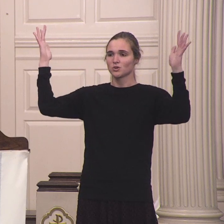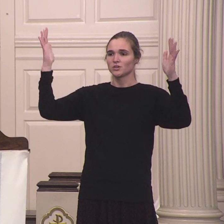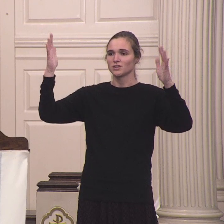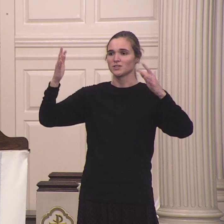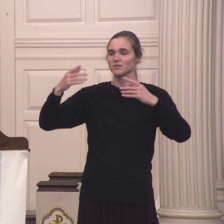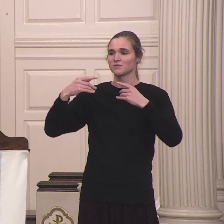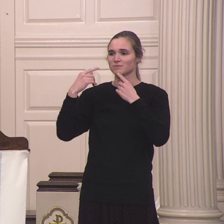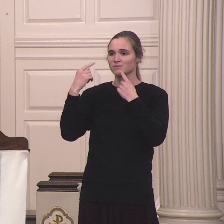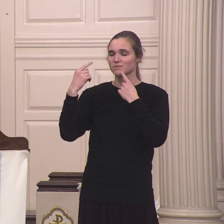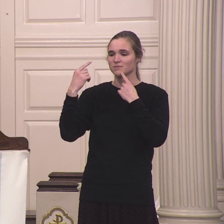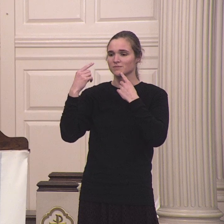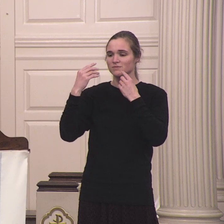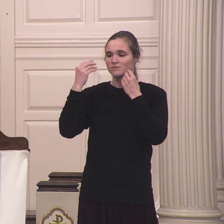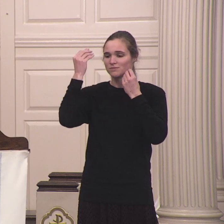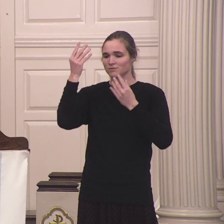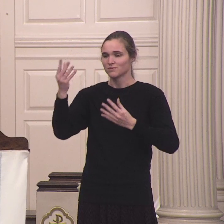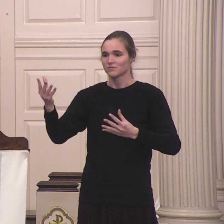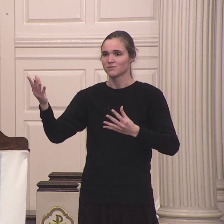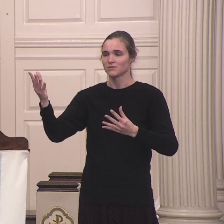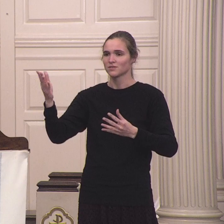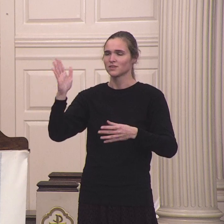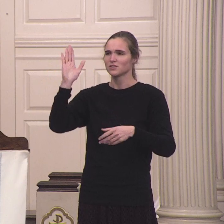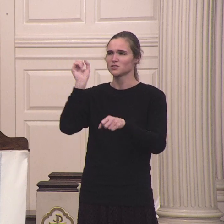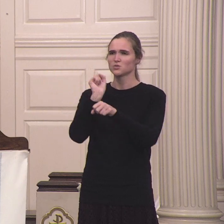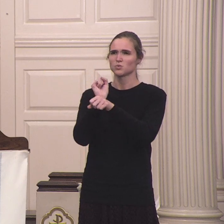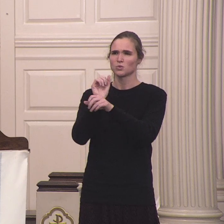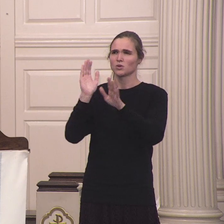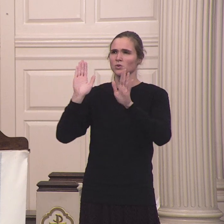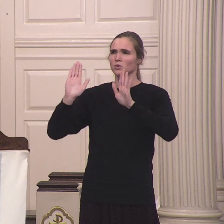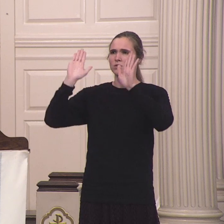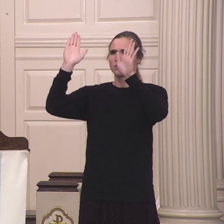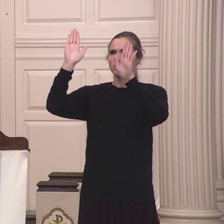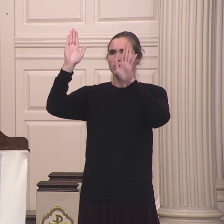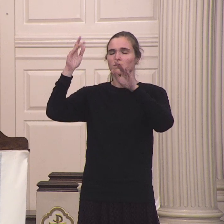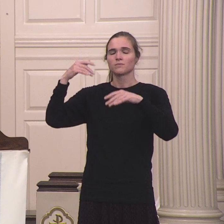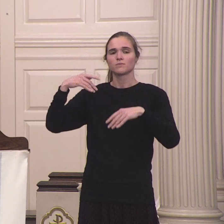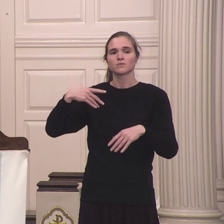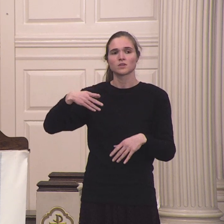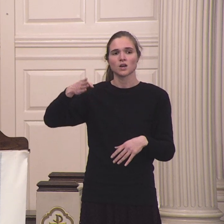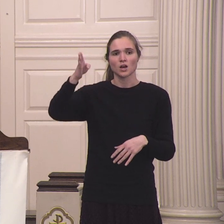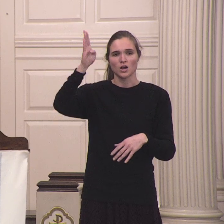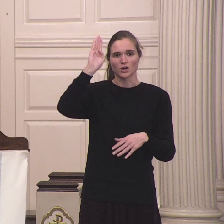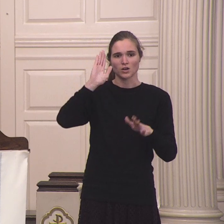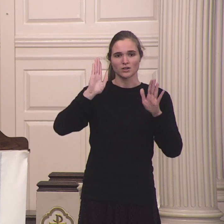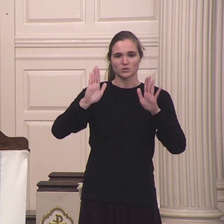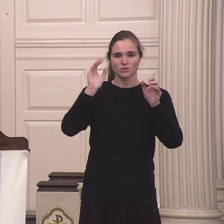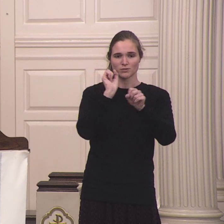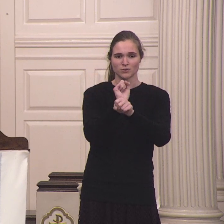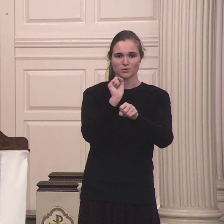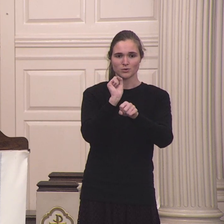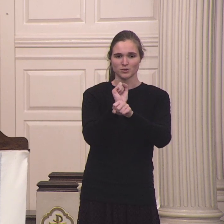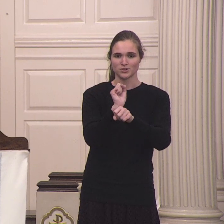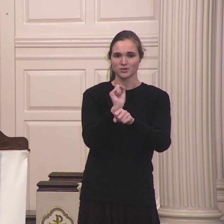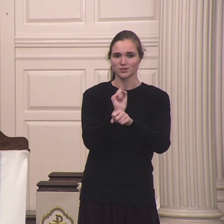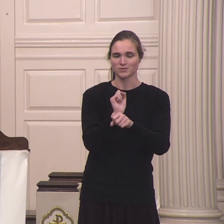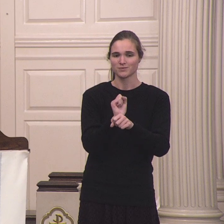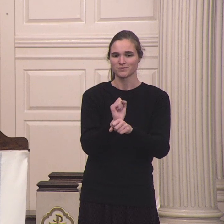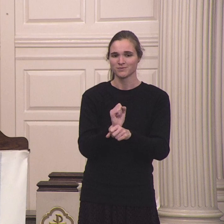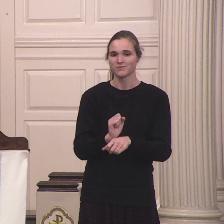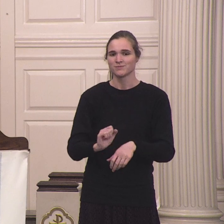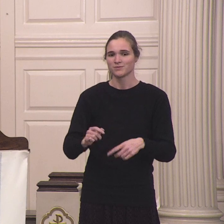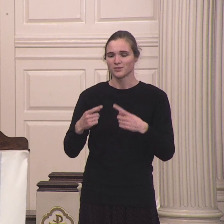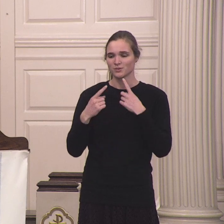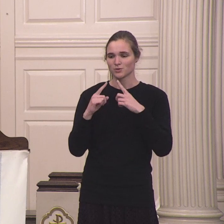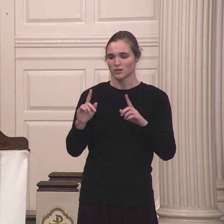all peoples, his wondrous deeds. Proclaim God's marvelous deeds to all the nations.